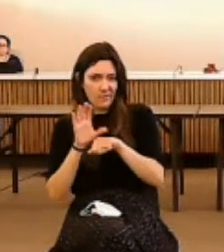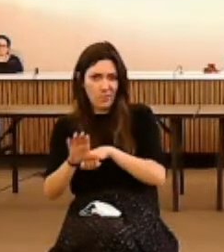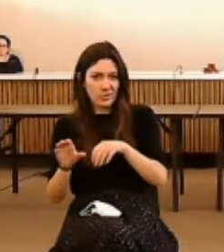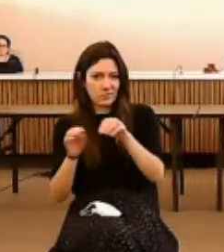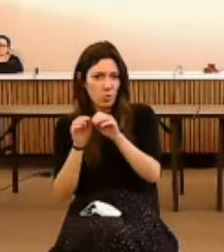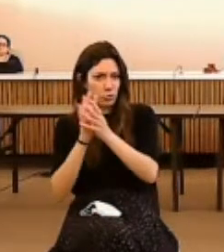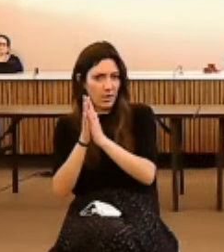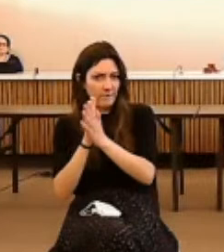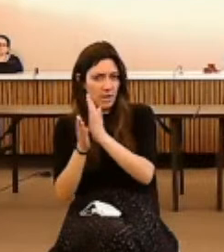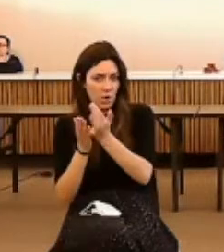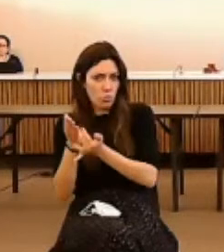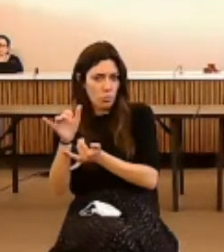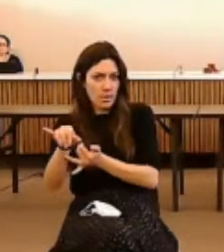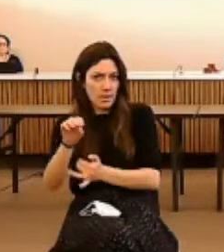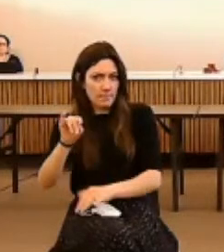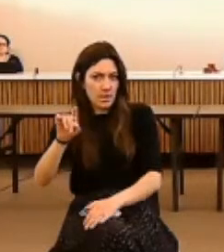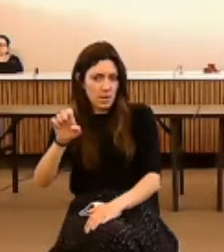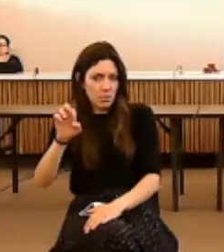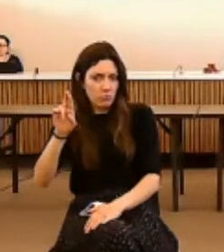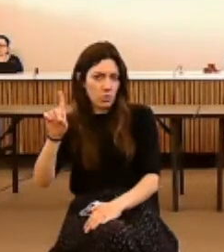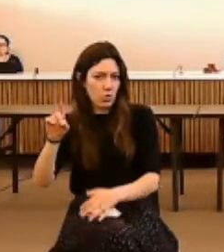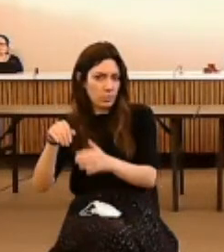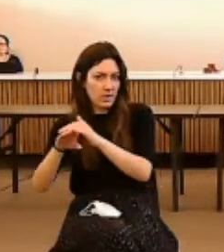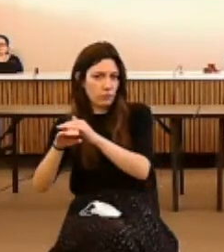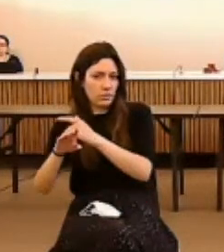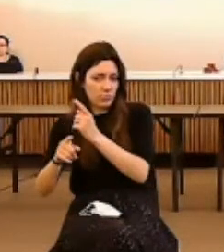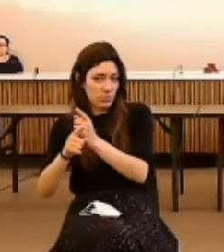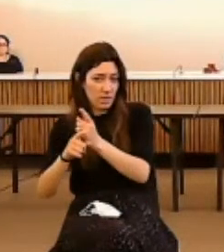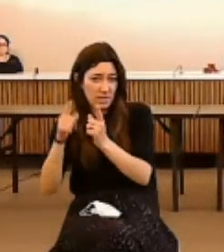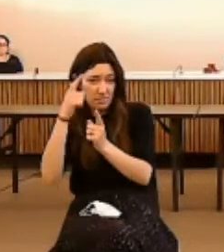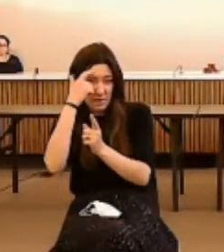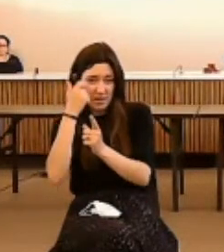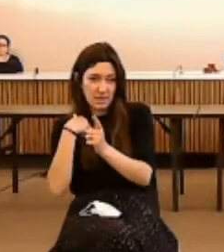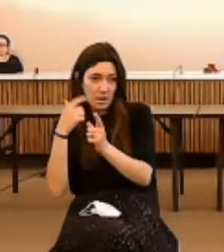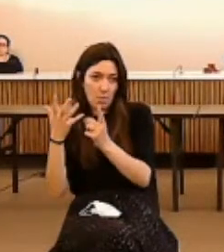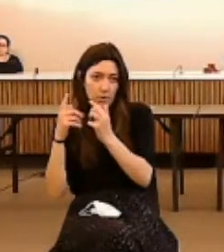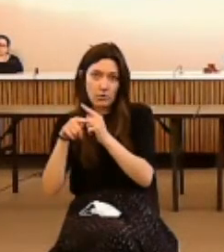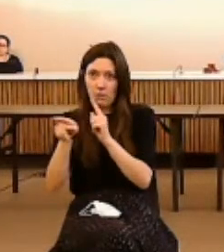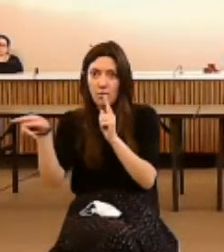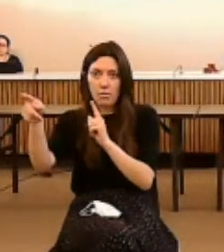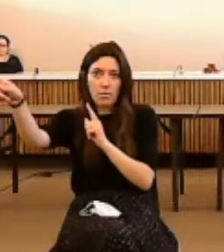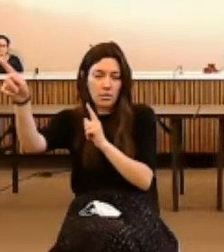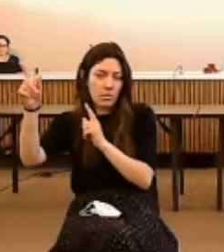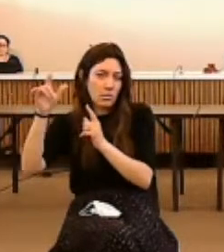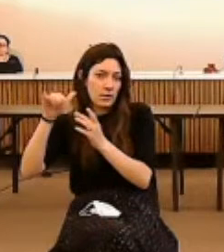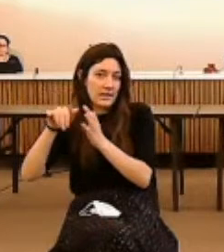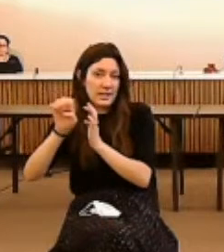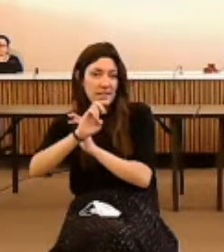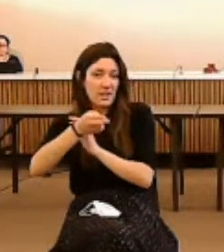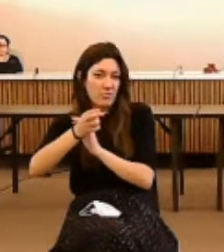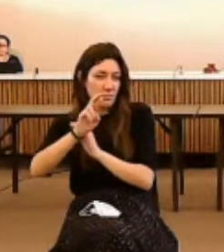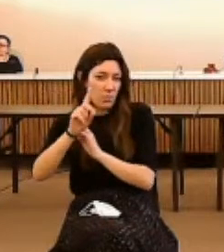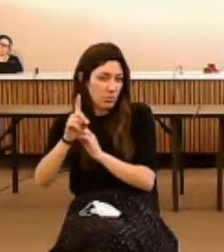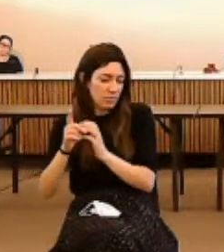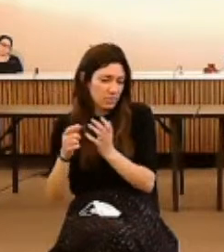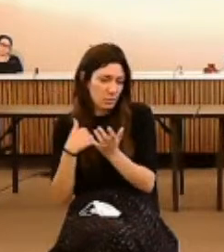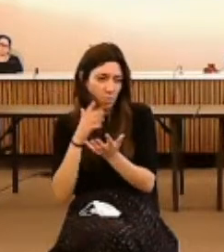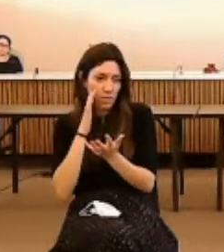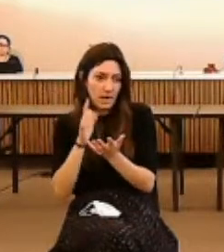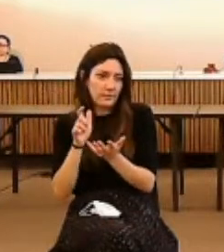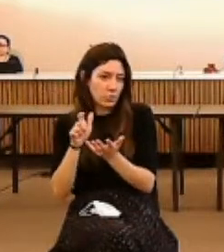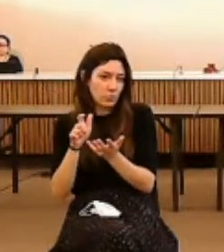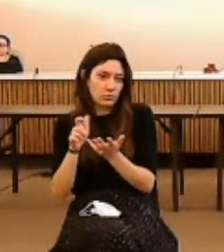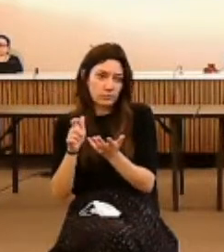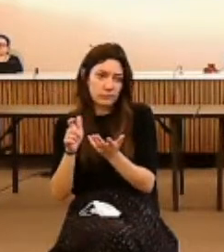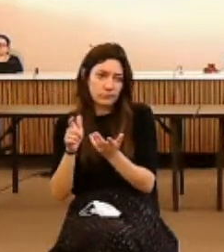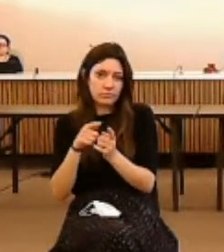traffic through that Middle Road Erie Station entrance. Because if I wanted to go out to East River or East Henrietta Road, I'd have to come out middle, go